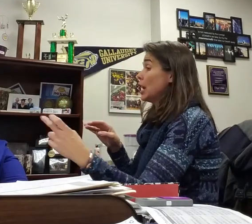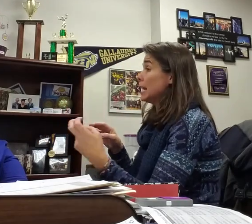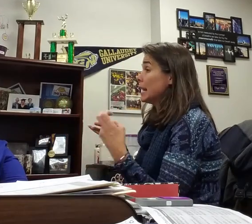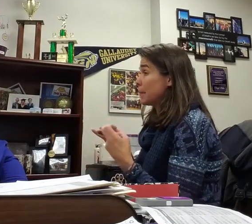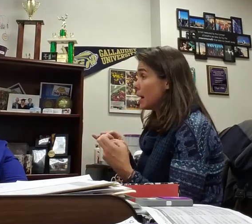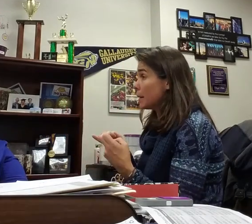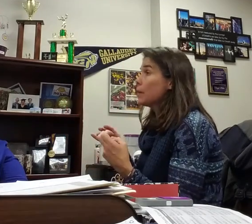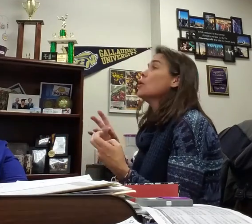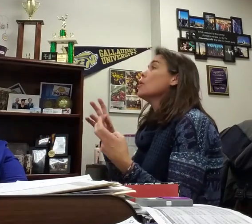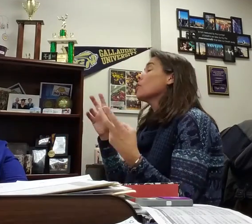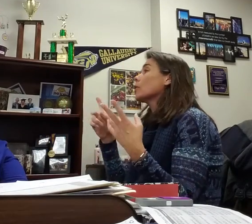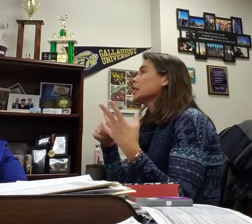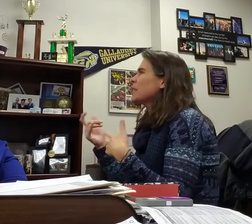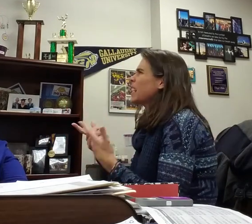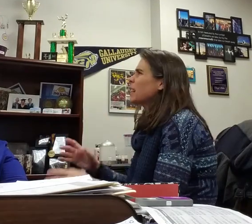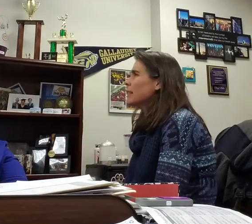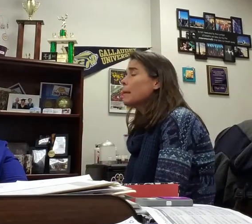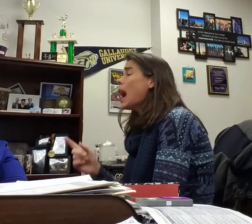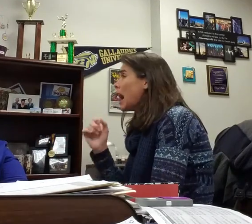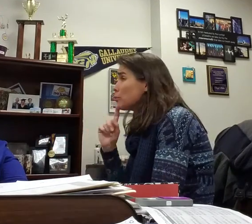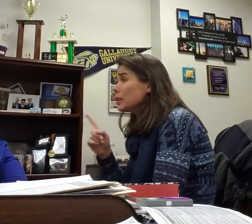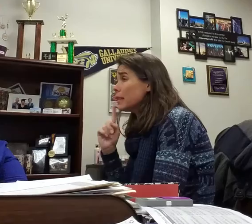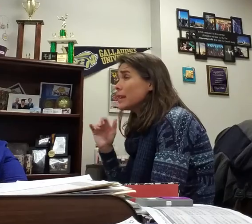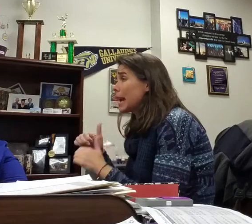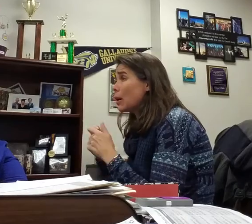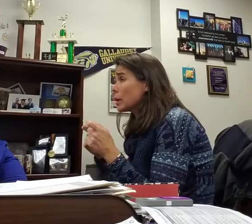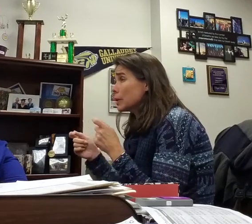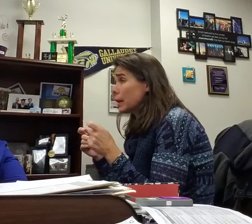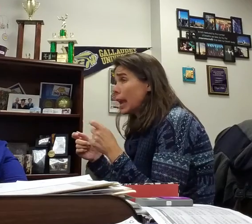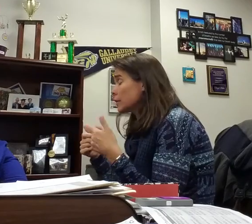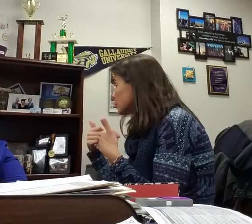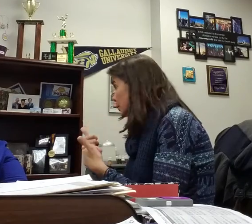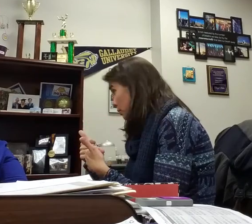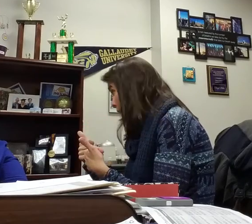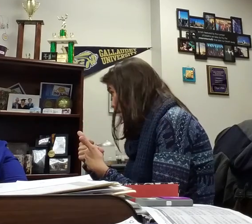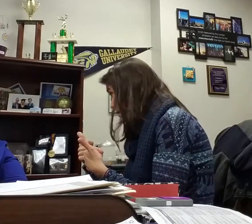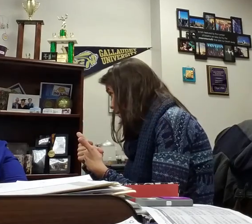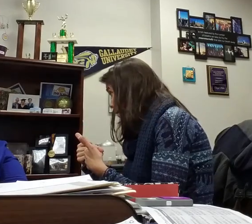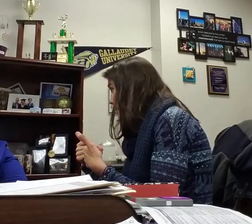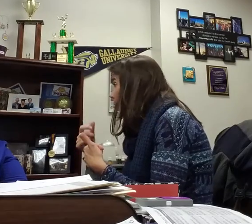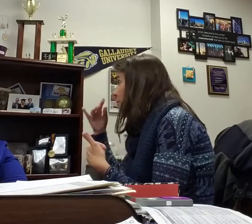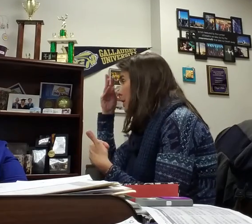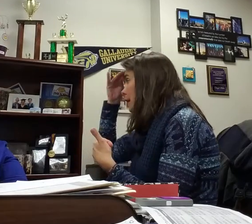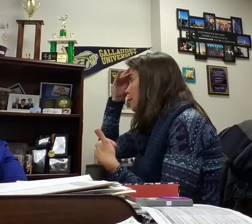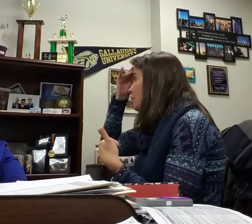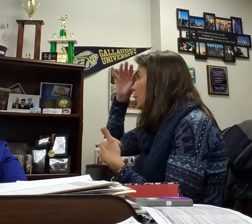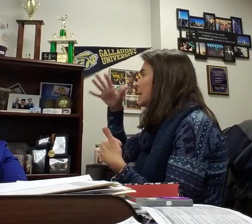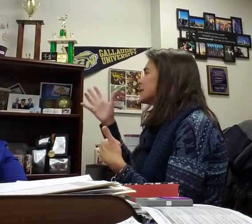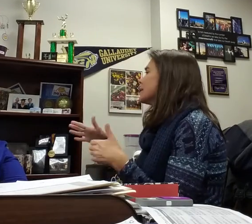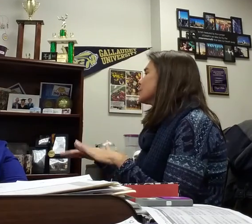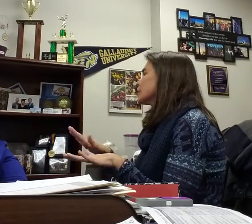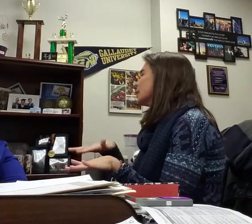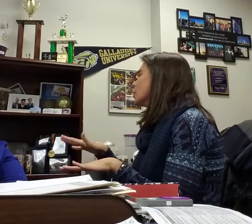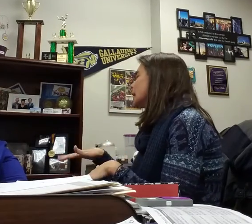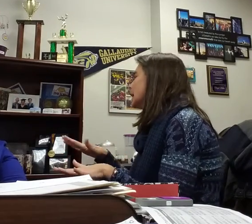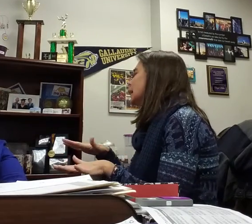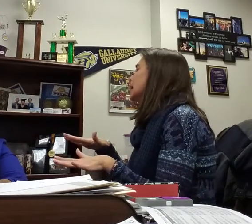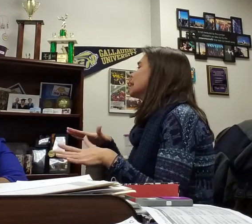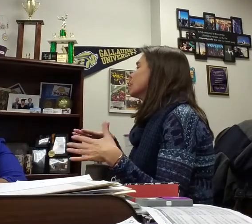Jade came up, or that kind of thing. I really think how it was handled was great. Yeah. But I'm just thinking of more things, and this was In low case. key, and it